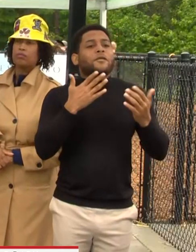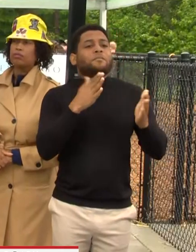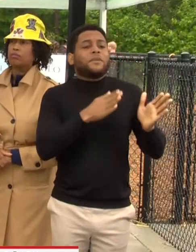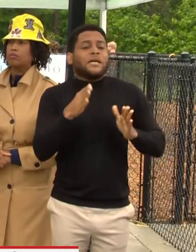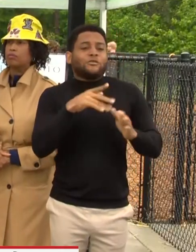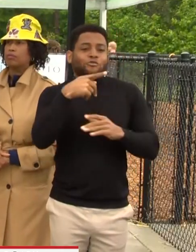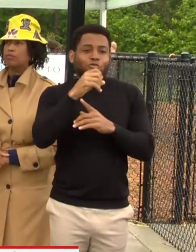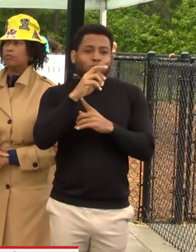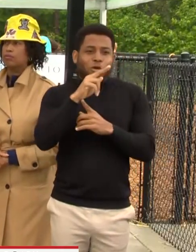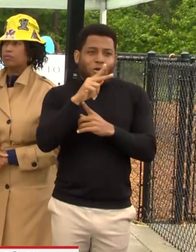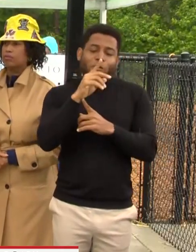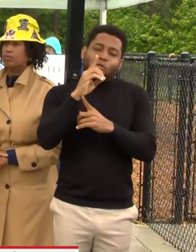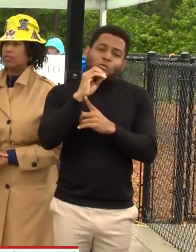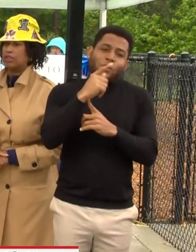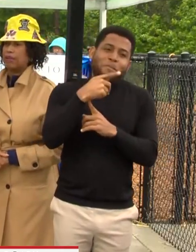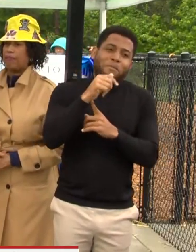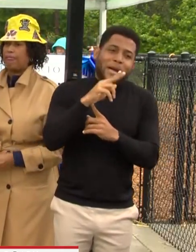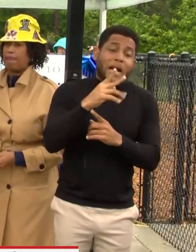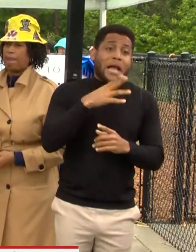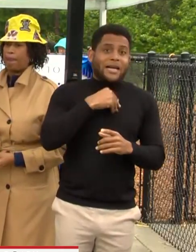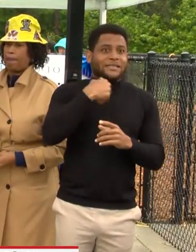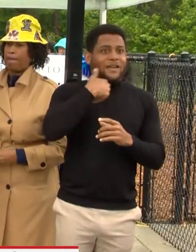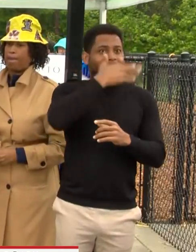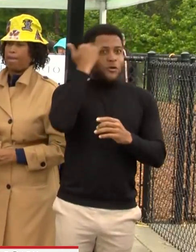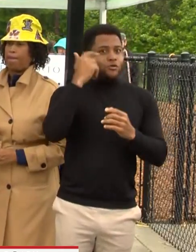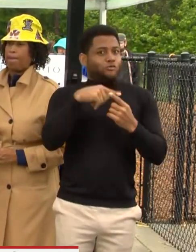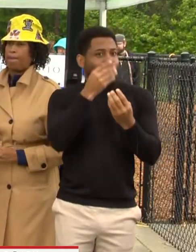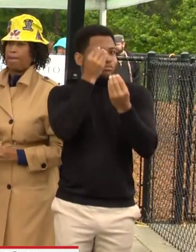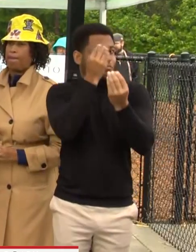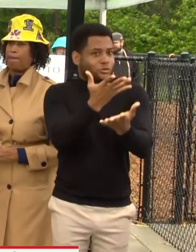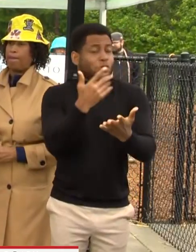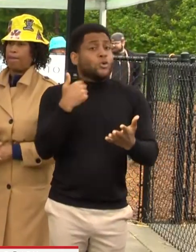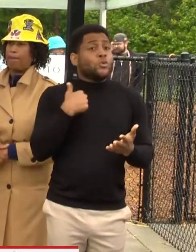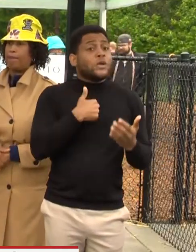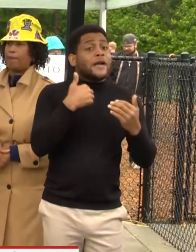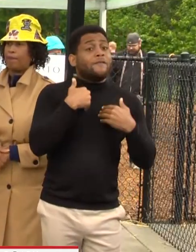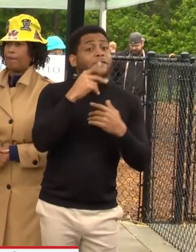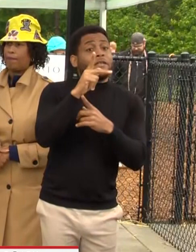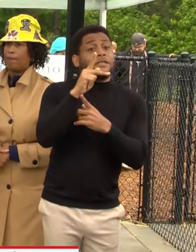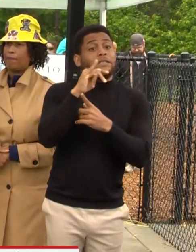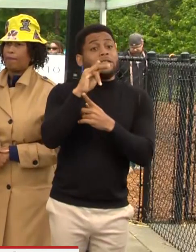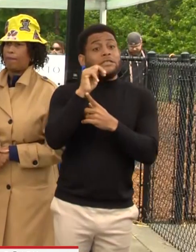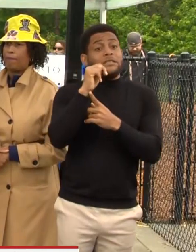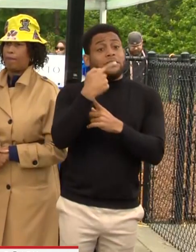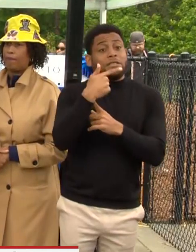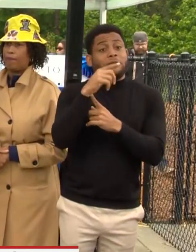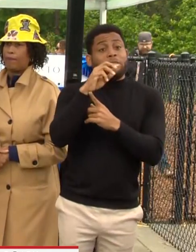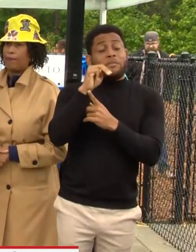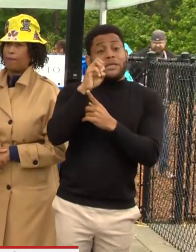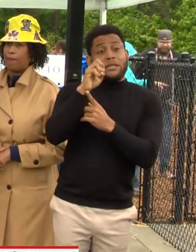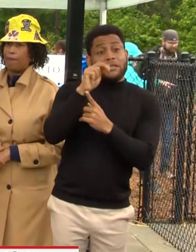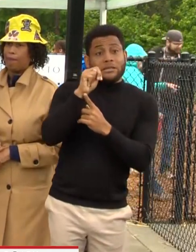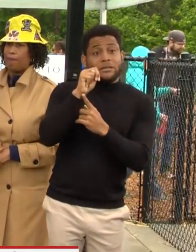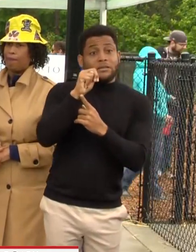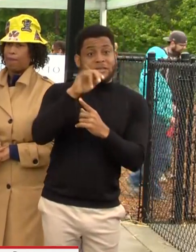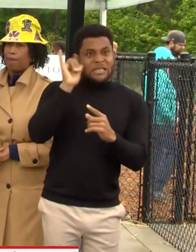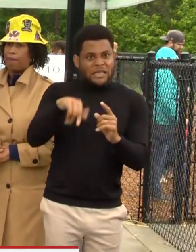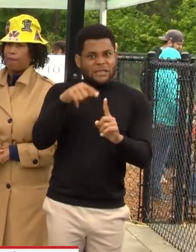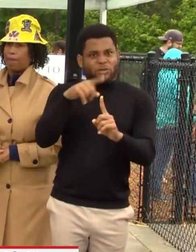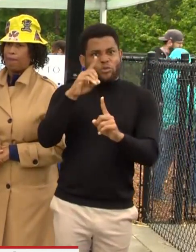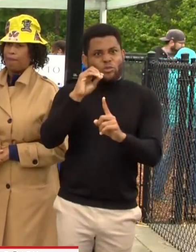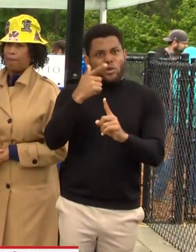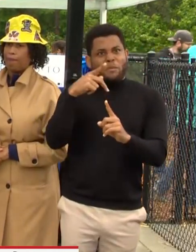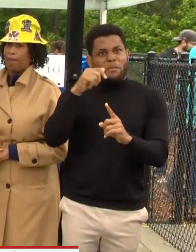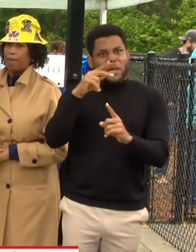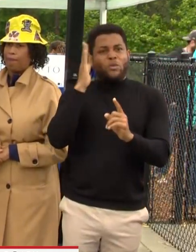mention, we are renovating the Kingman Dog Park in Ward 6. That work will begin this fall as well. So we're really excited